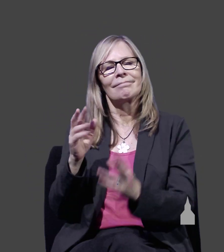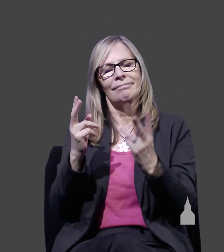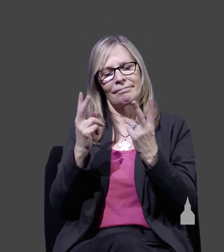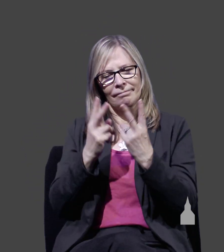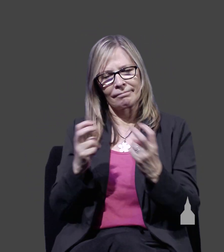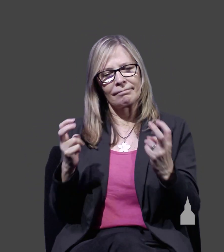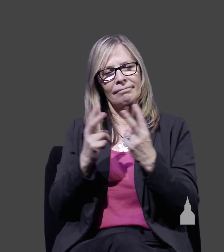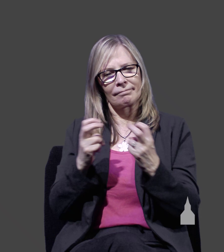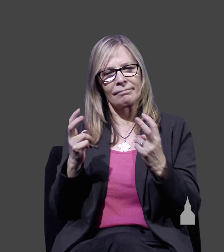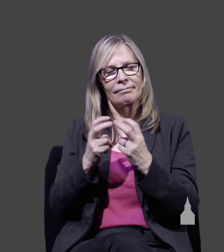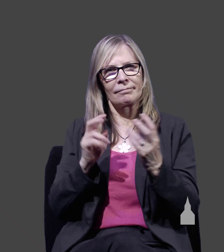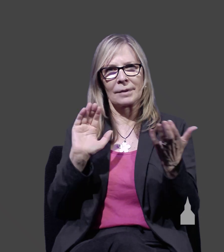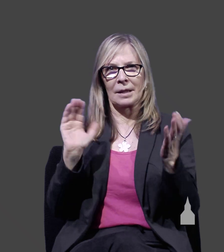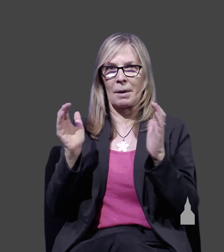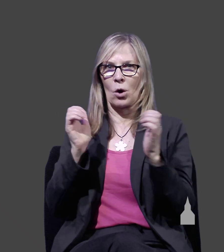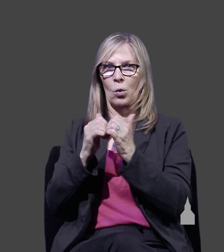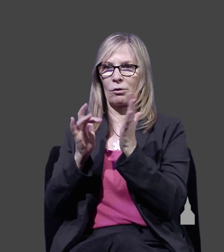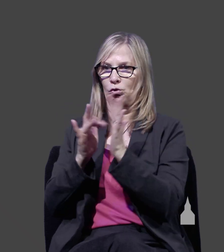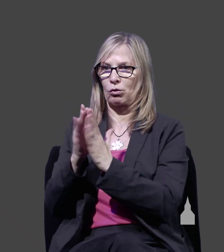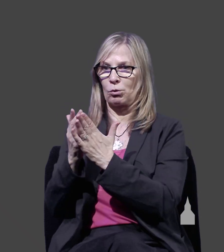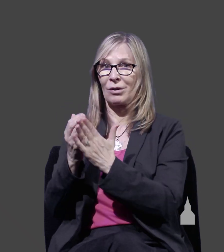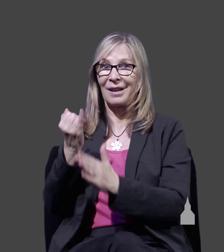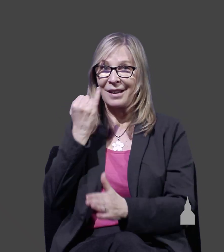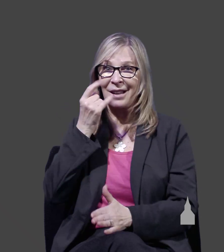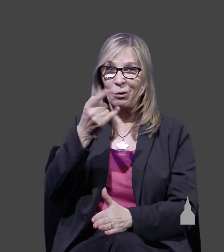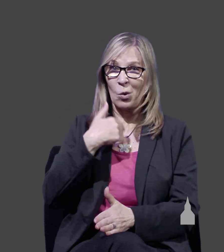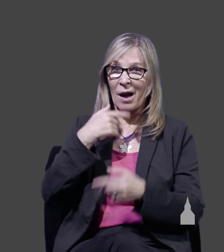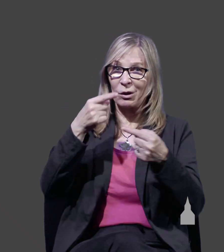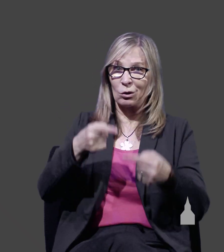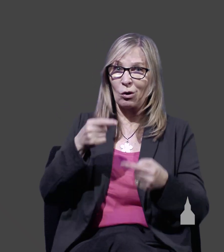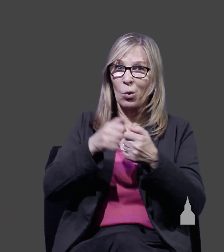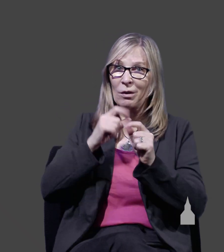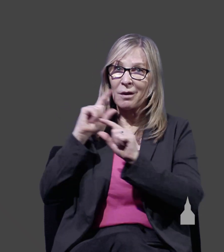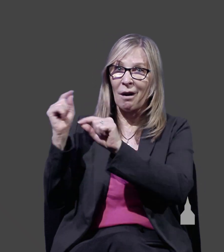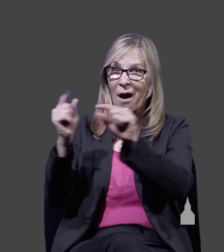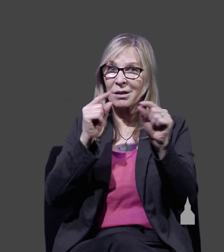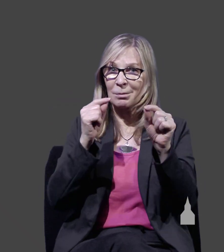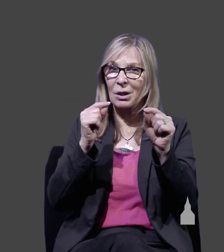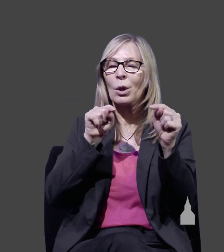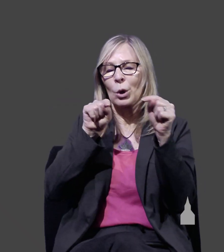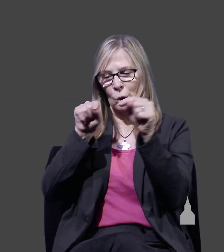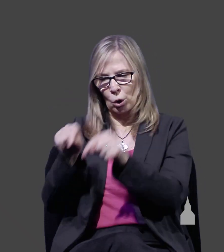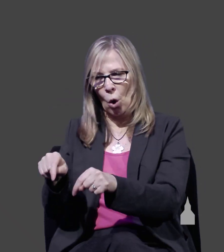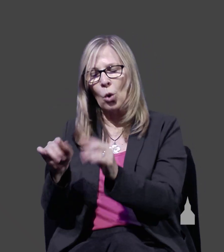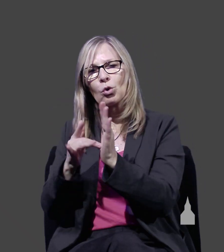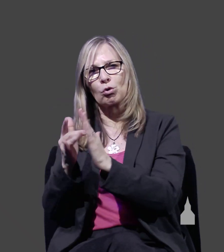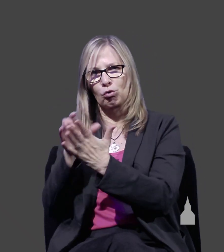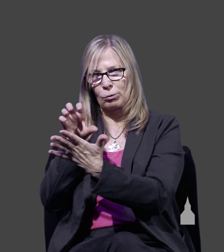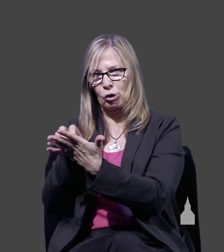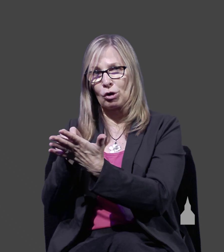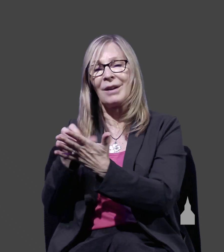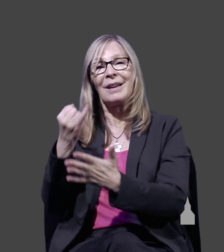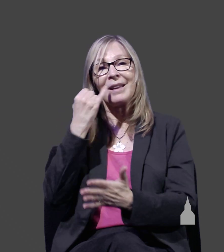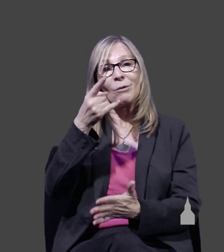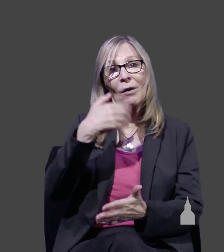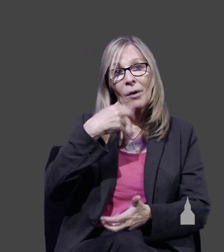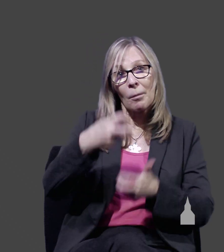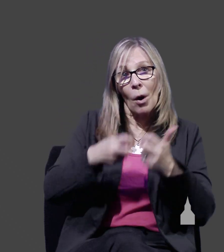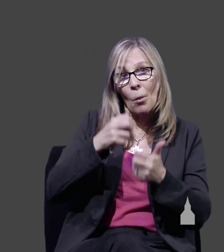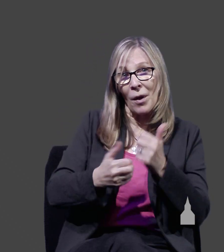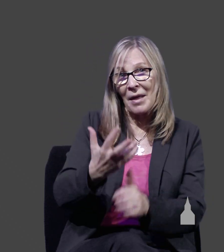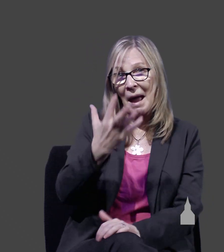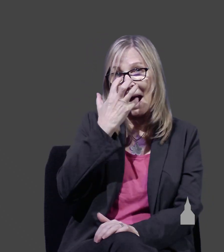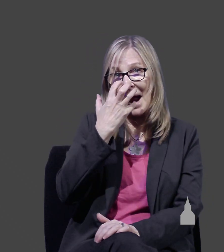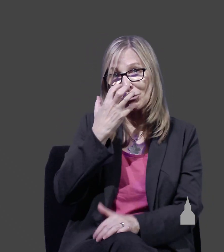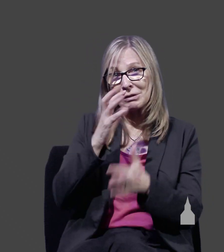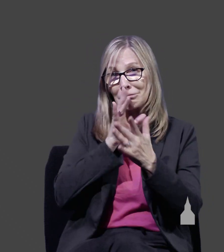Analyze it in relation to Scripture. If you have a problem with gossip, go to the Scriptures that deal with this. If you have a problem with angry words, go to the